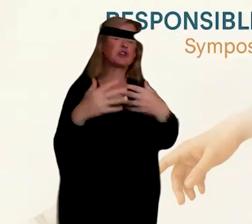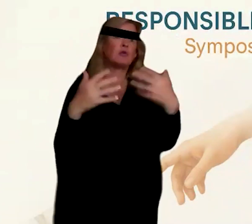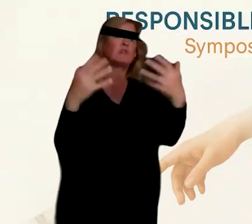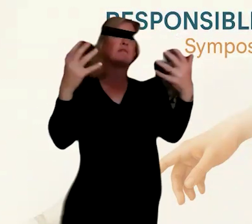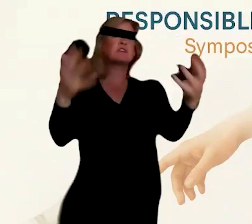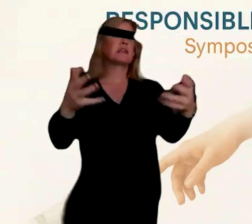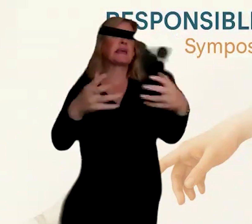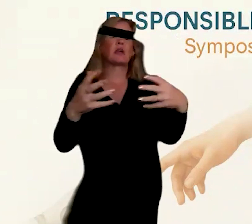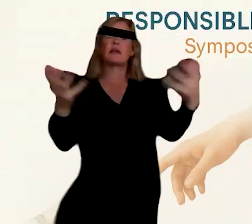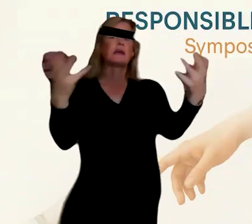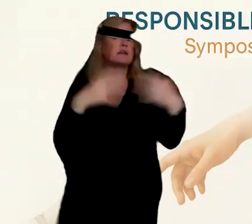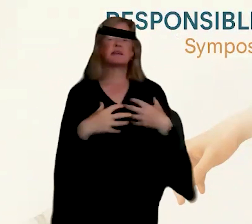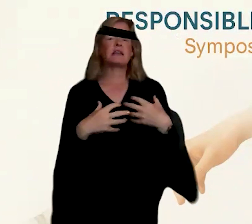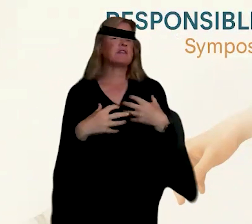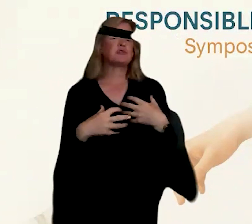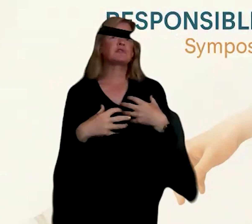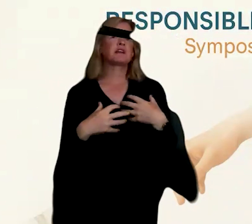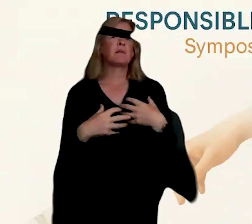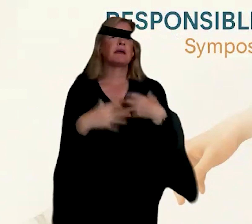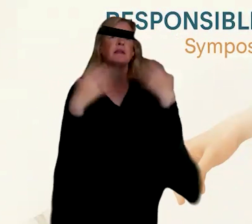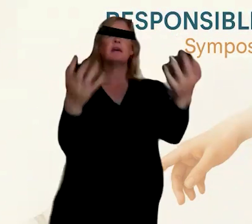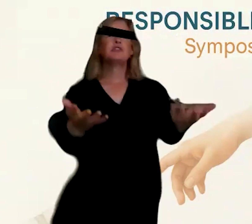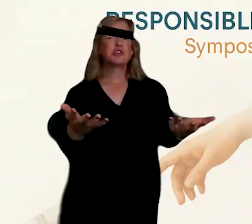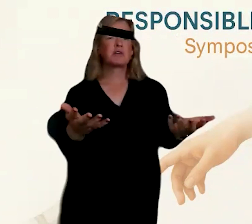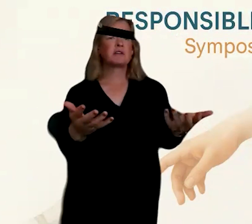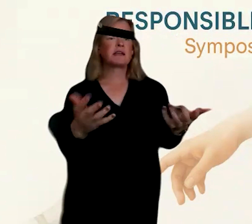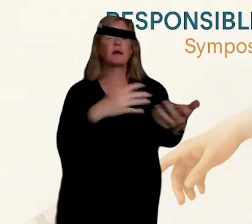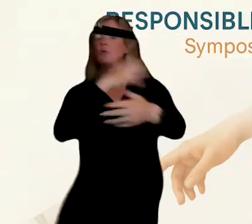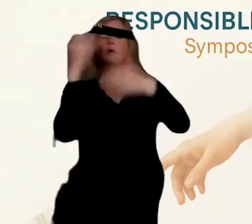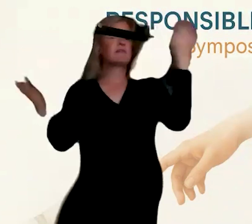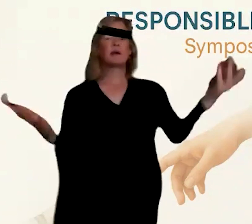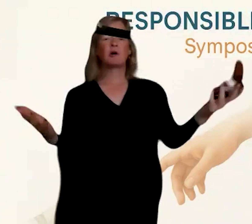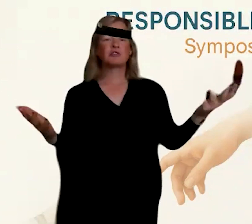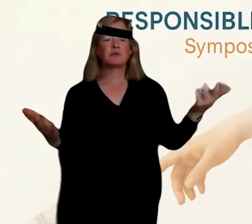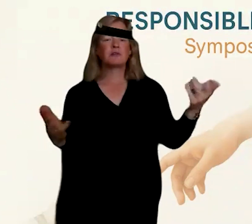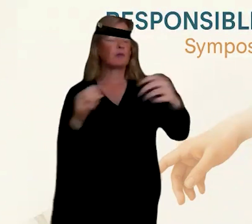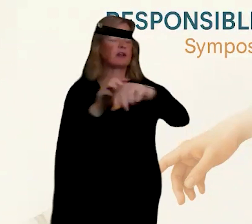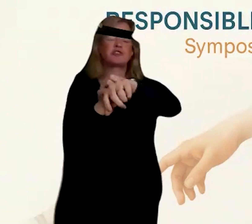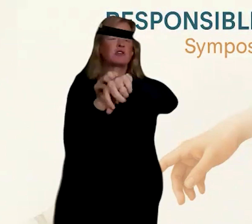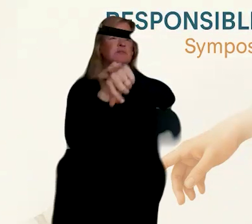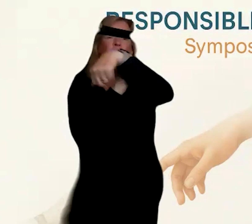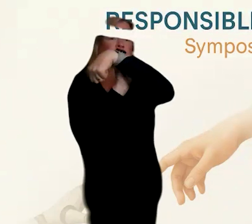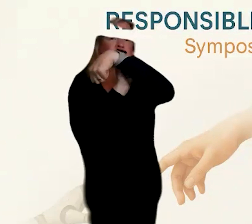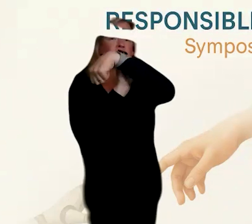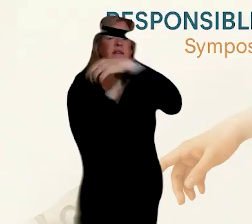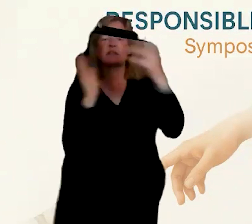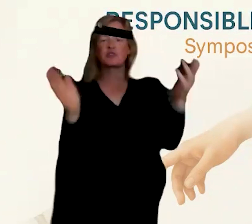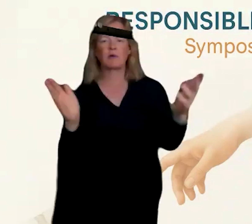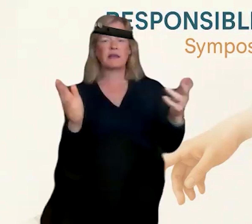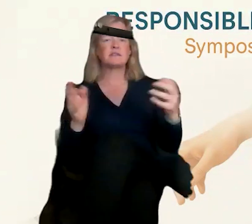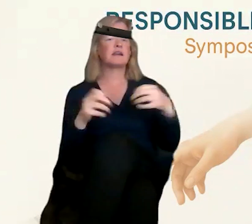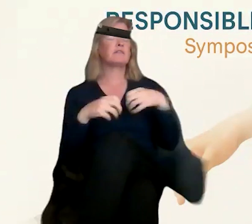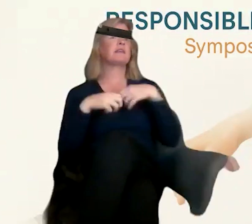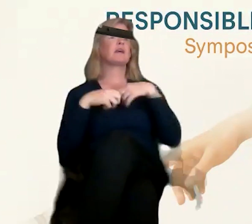that back. So the vision here is individuals can come in, share their data, whatever they want to. They want to share smartwatch data,